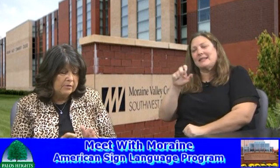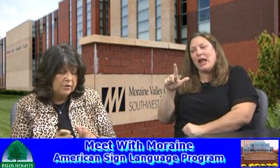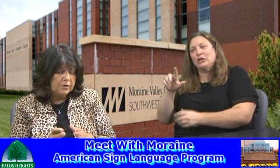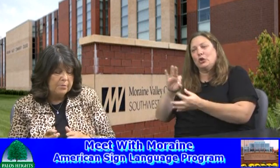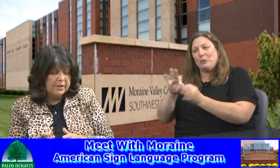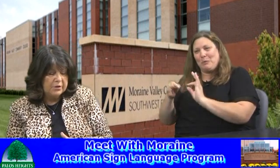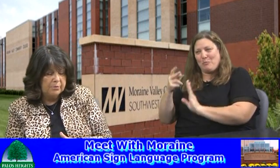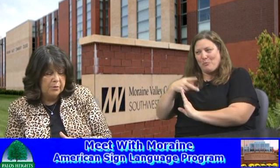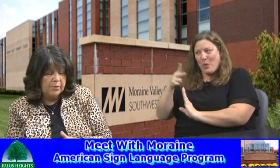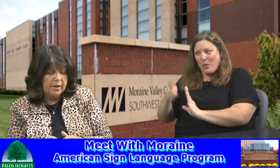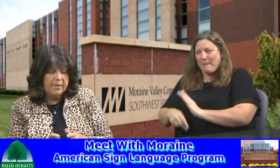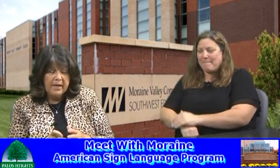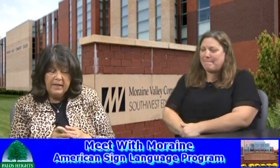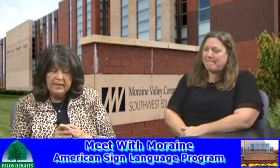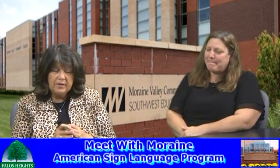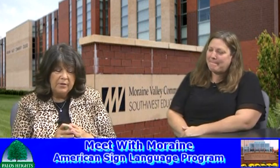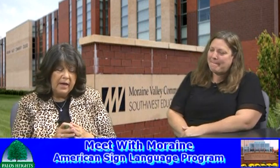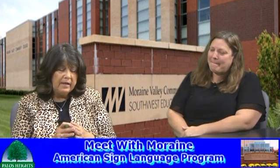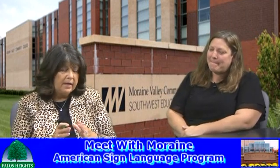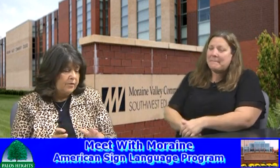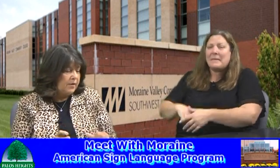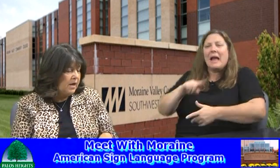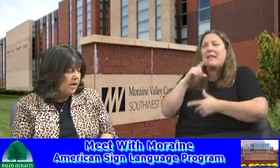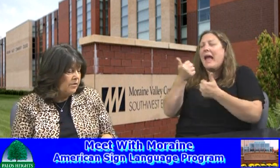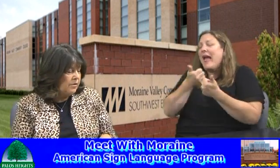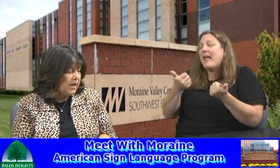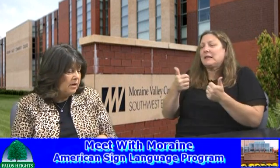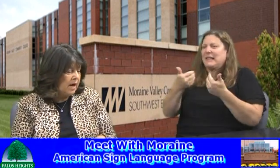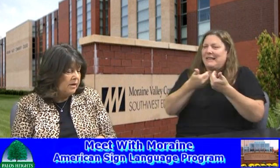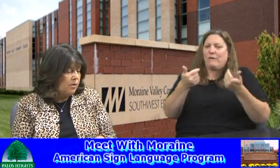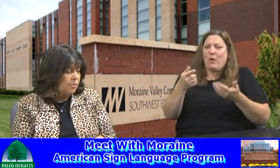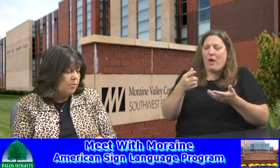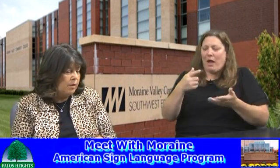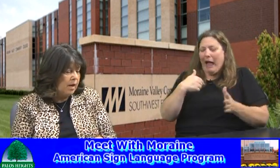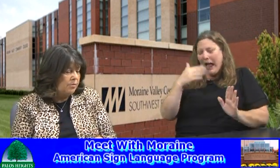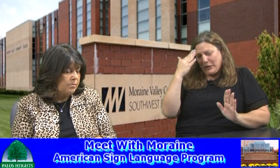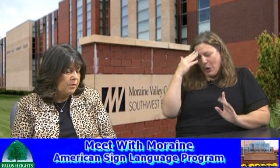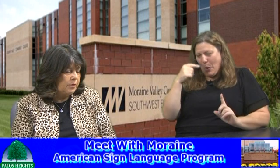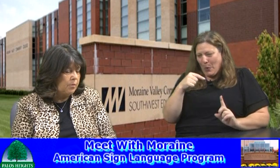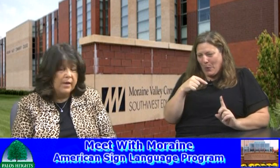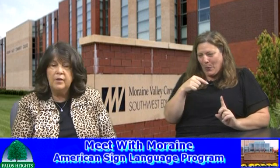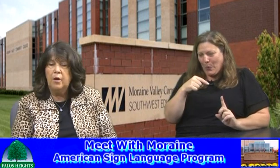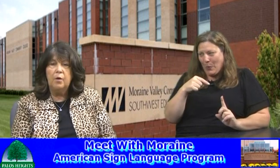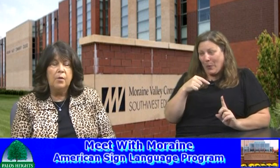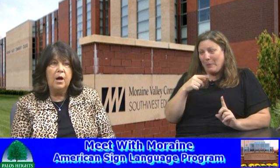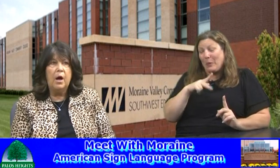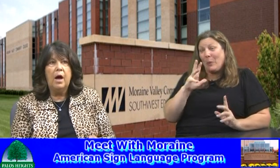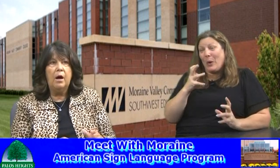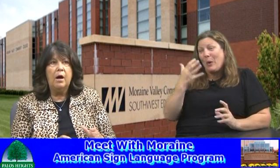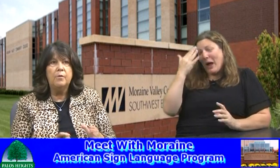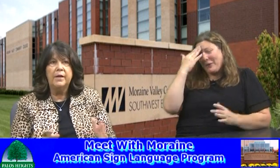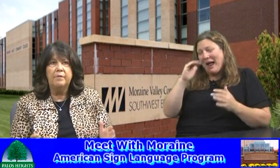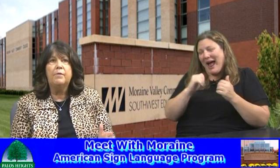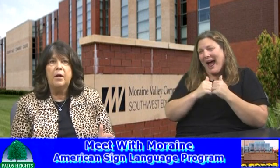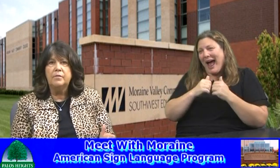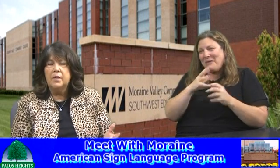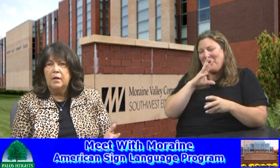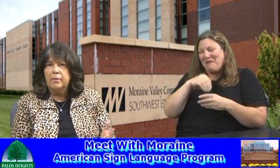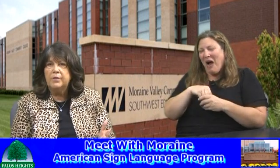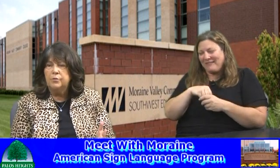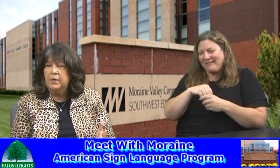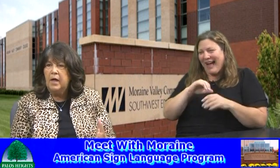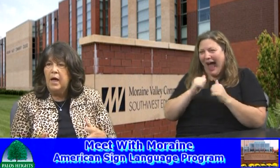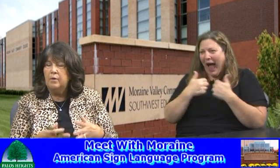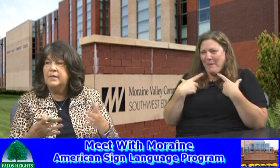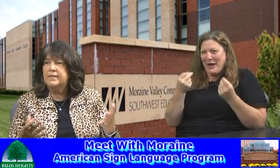Sign Language Interpretation Program. Is there any other thing other than, I know they're going to want to know, how do I get involved? How